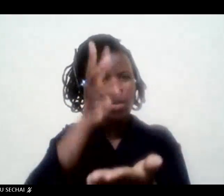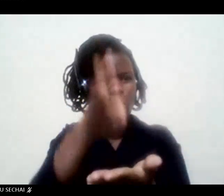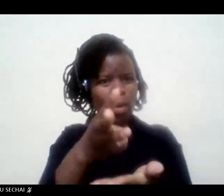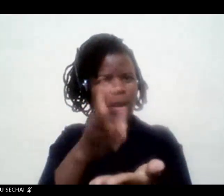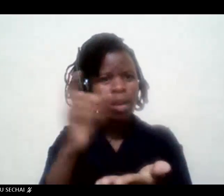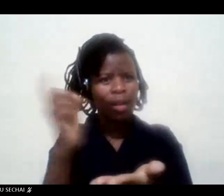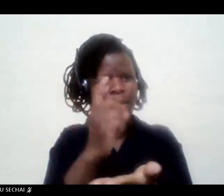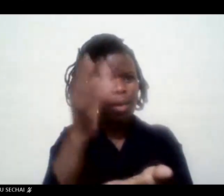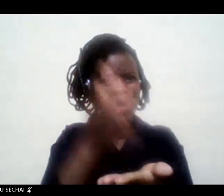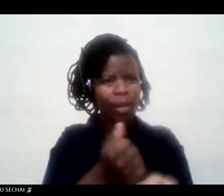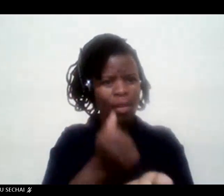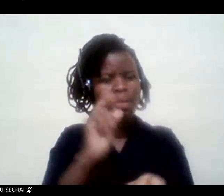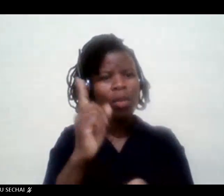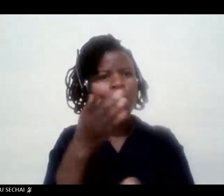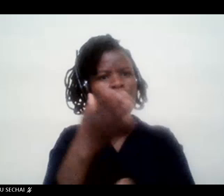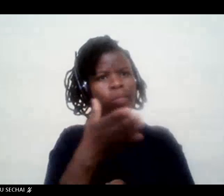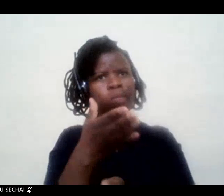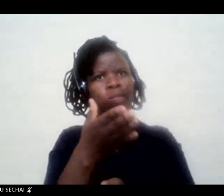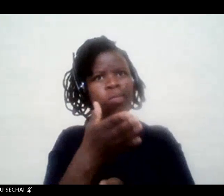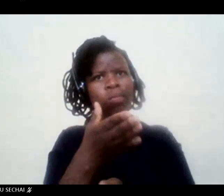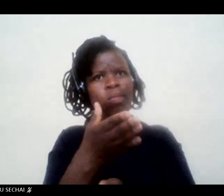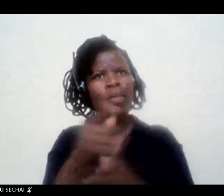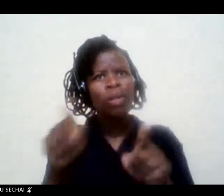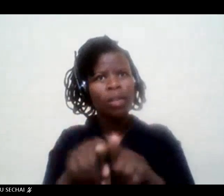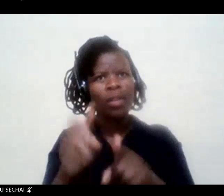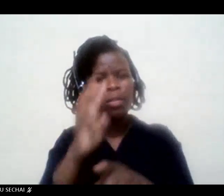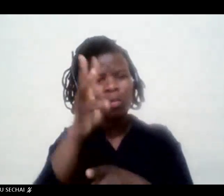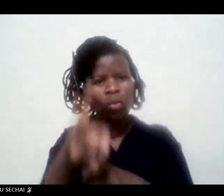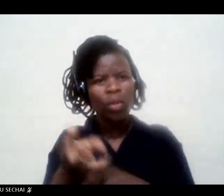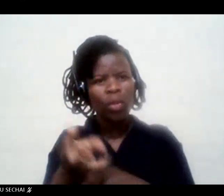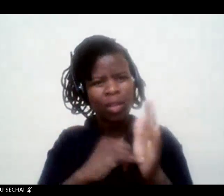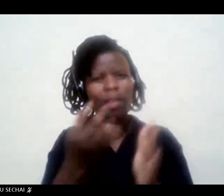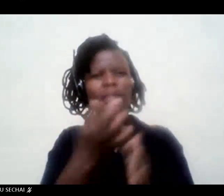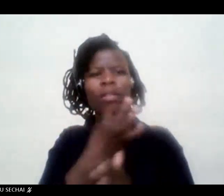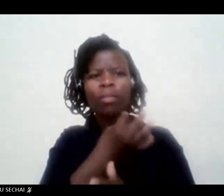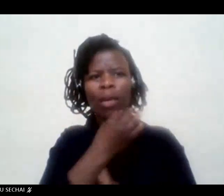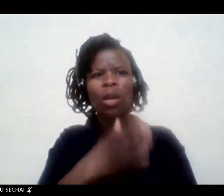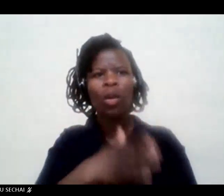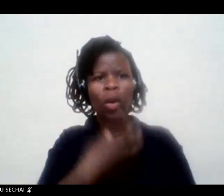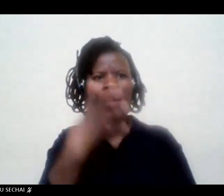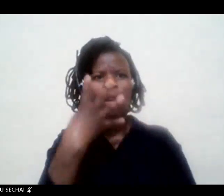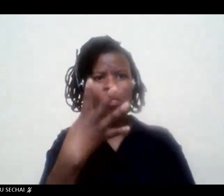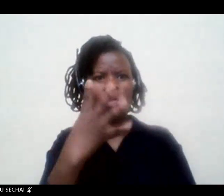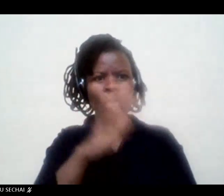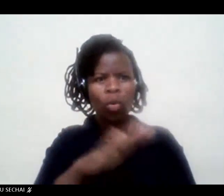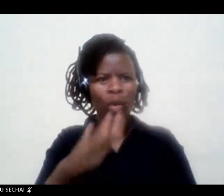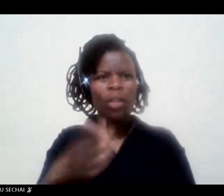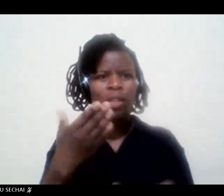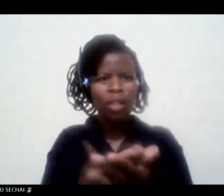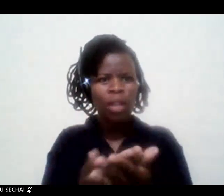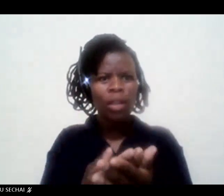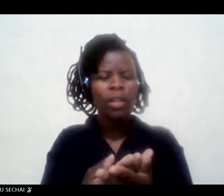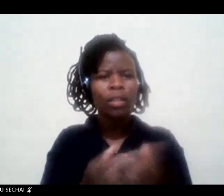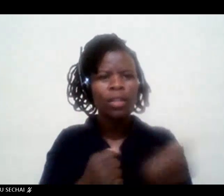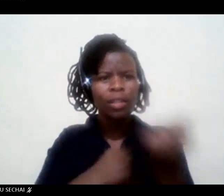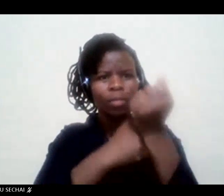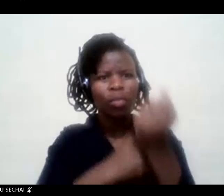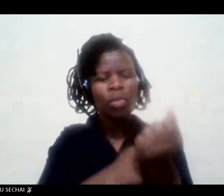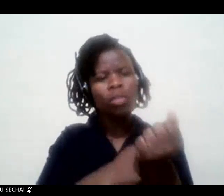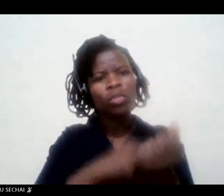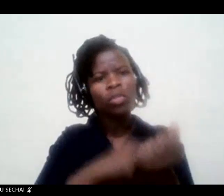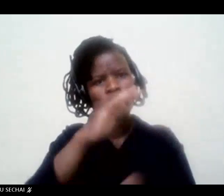just call the center and say, we want 4 kids that we are sending to school. So the question would then be, are